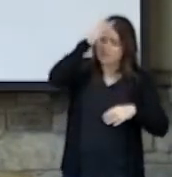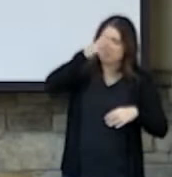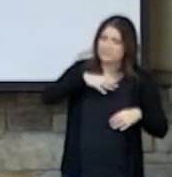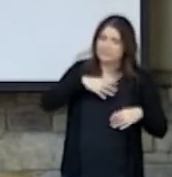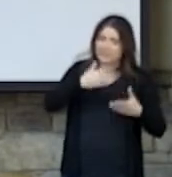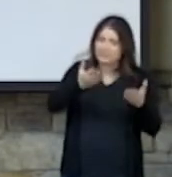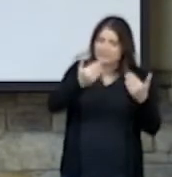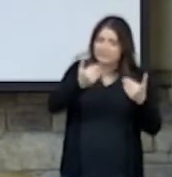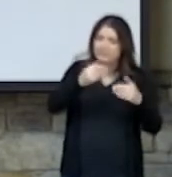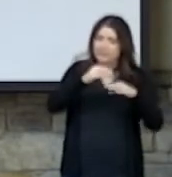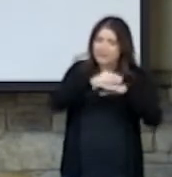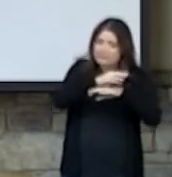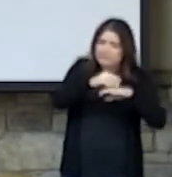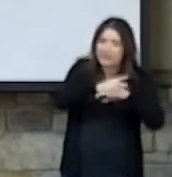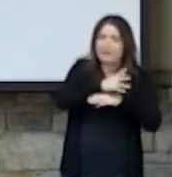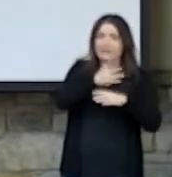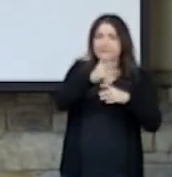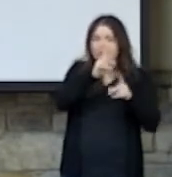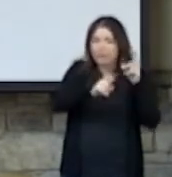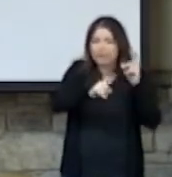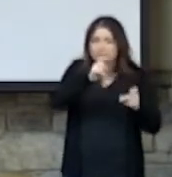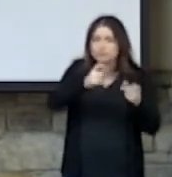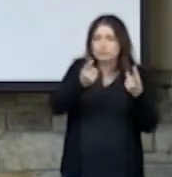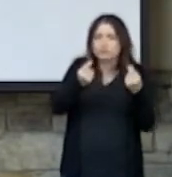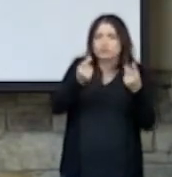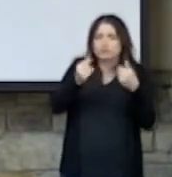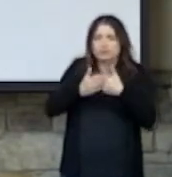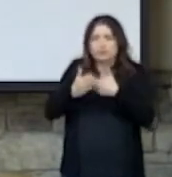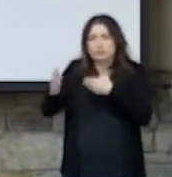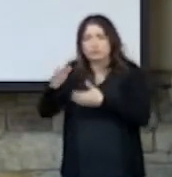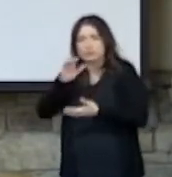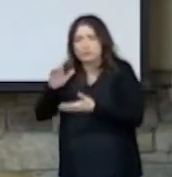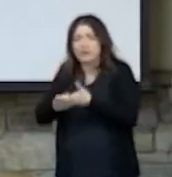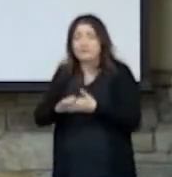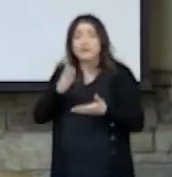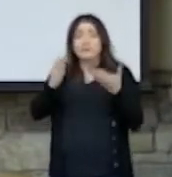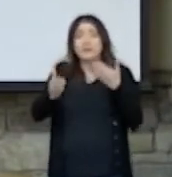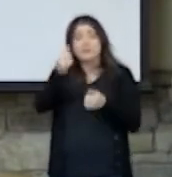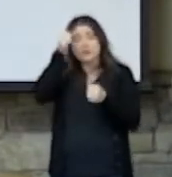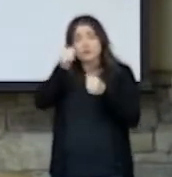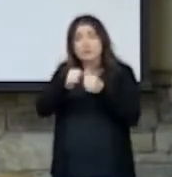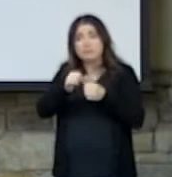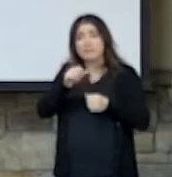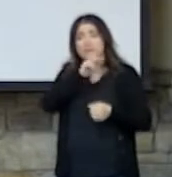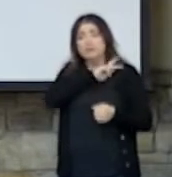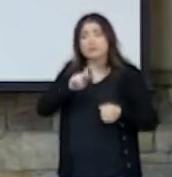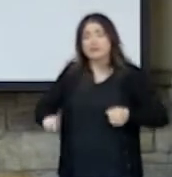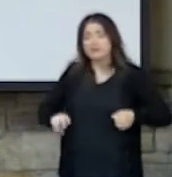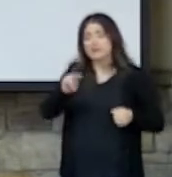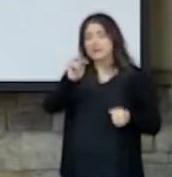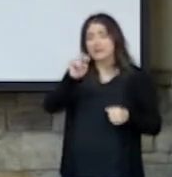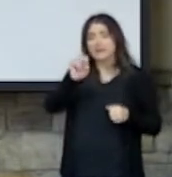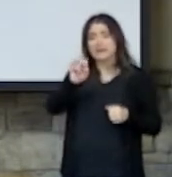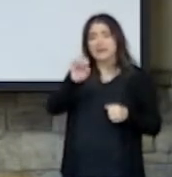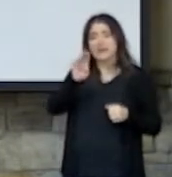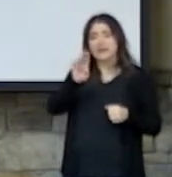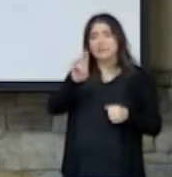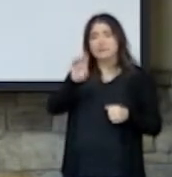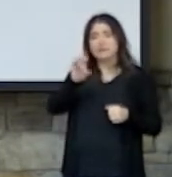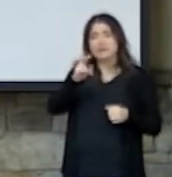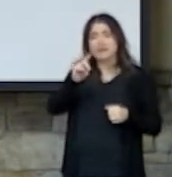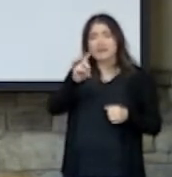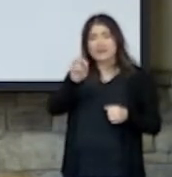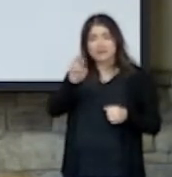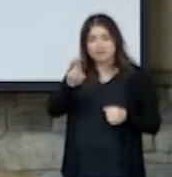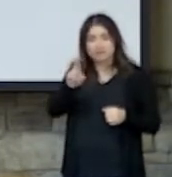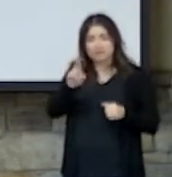some questions. Or maybe you remember King Nebuchadnezzar in the book of Daniel. And as he had his dreams and he summons different